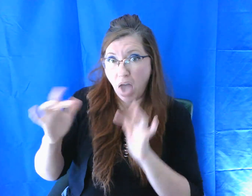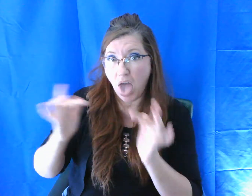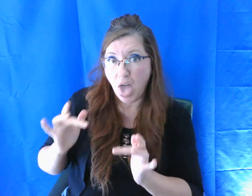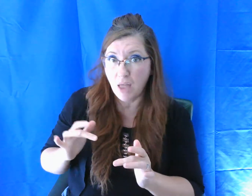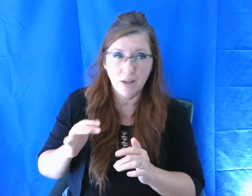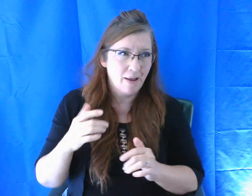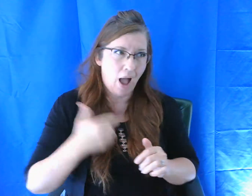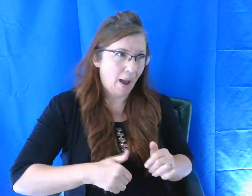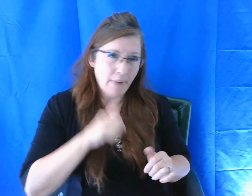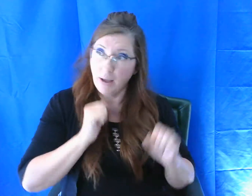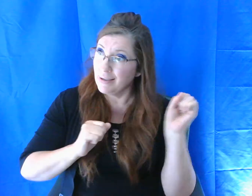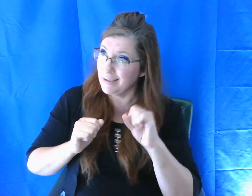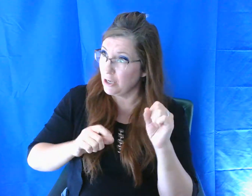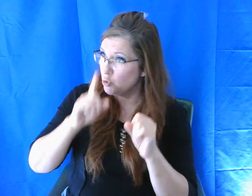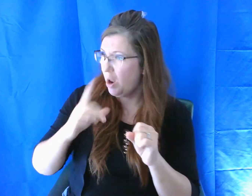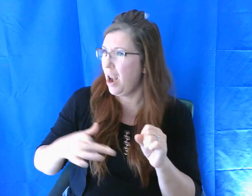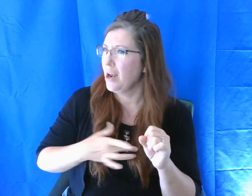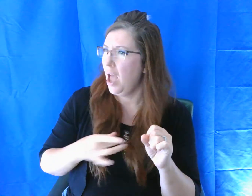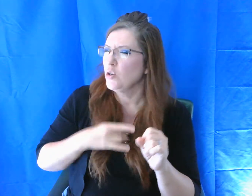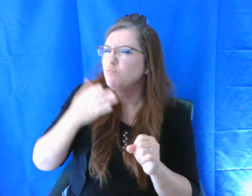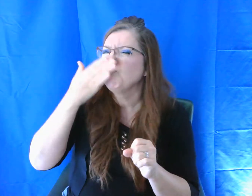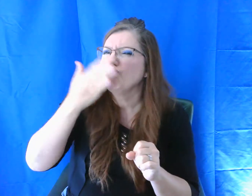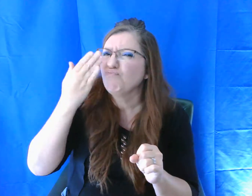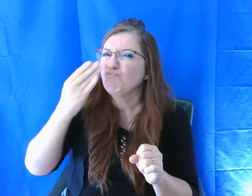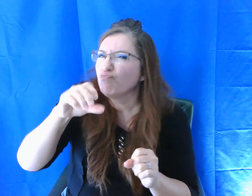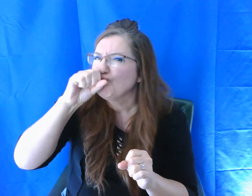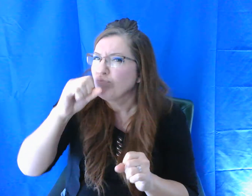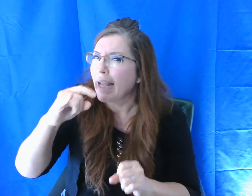pedophile. How? You like to sniff kids.